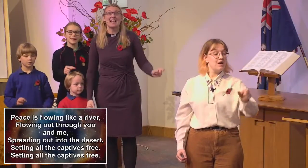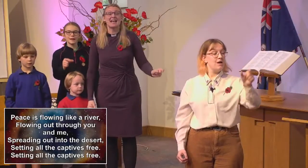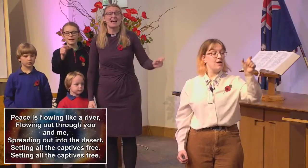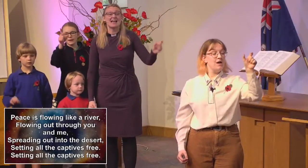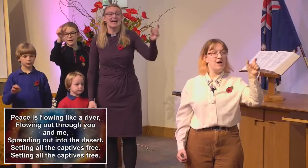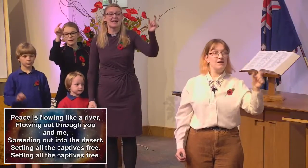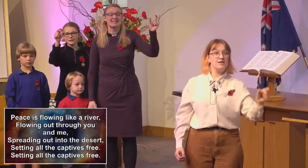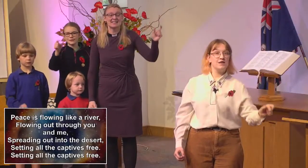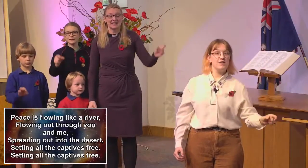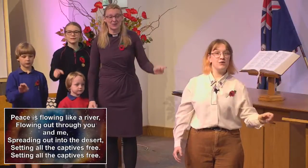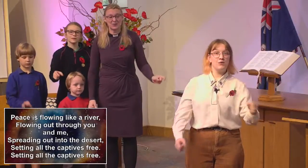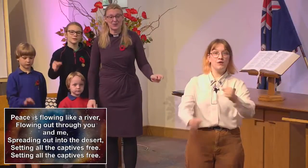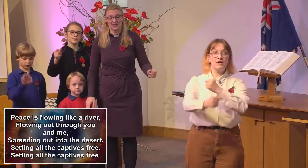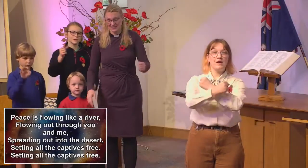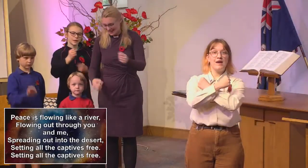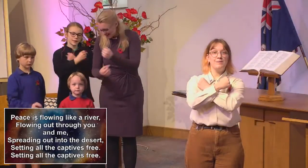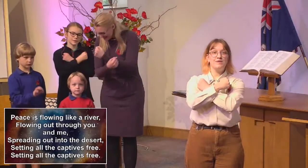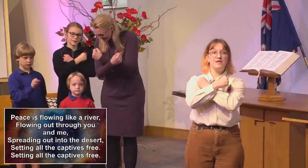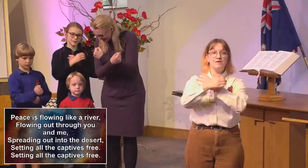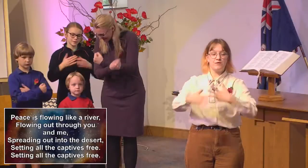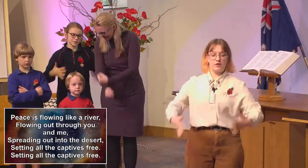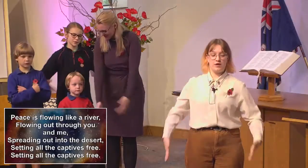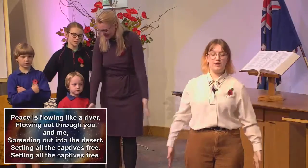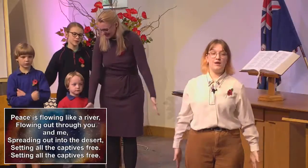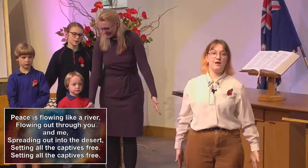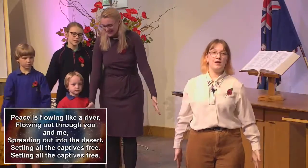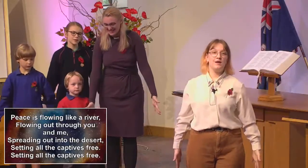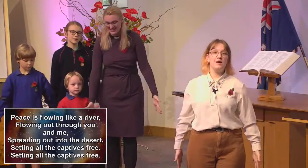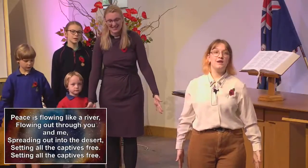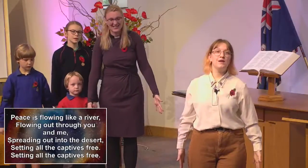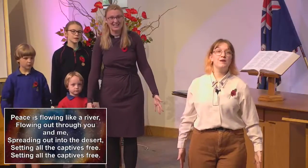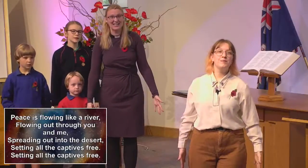desert, setting all the captives